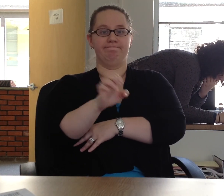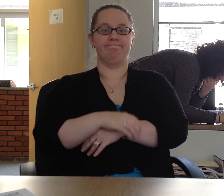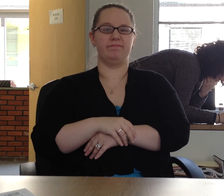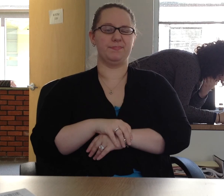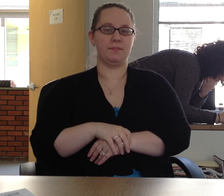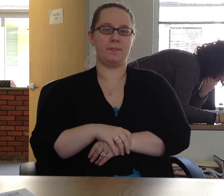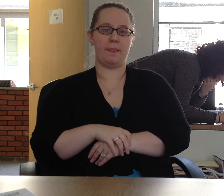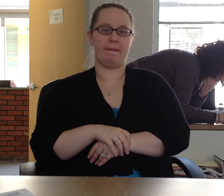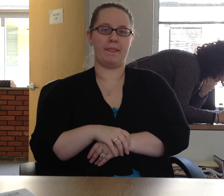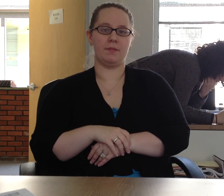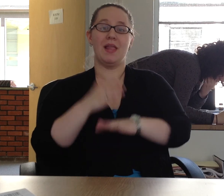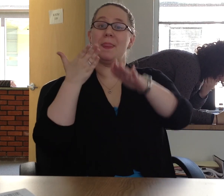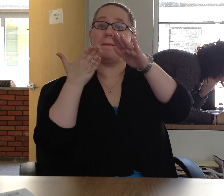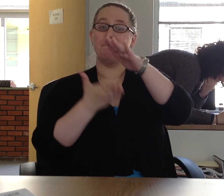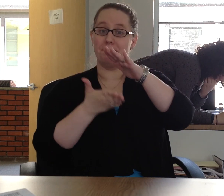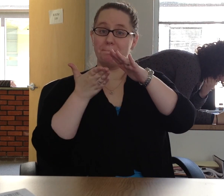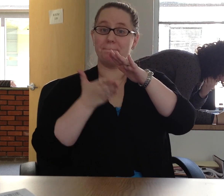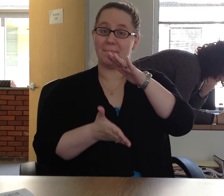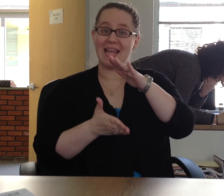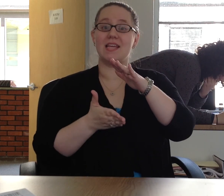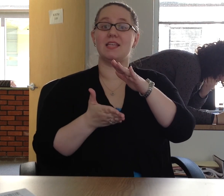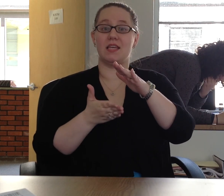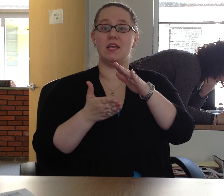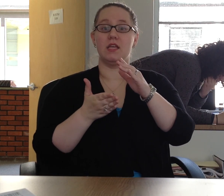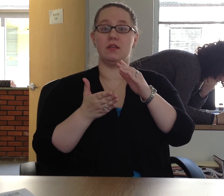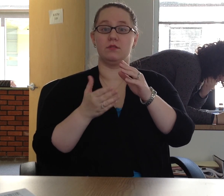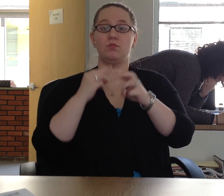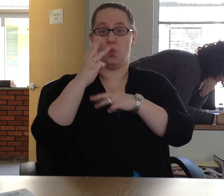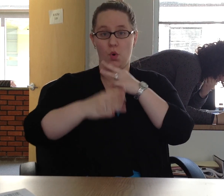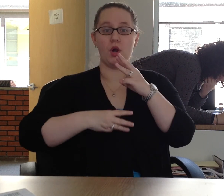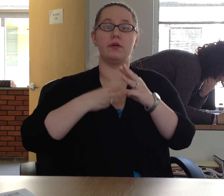In the baking industry, yeast is used to raise dough.